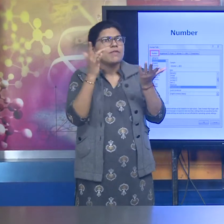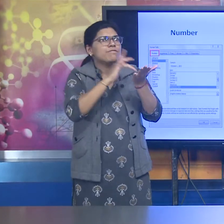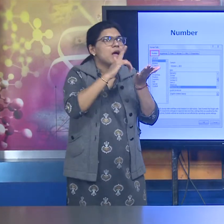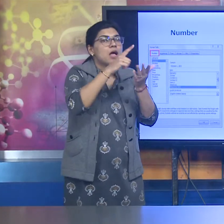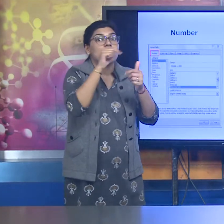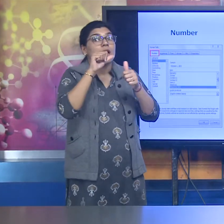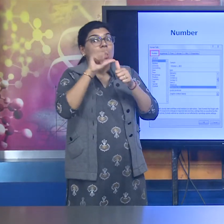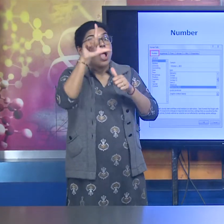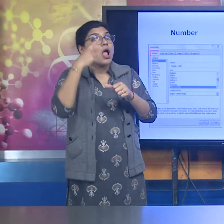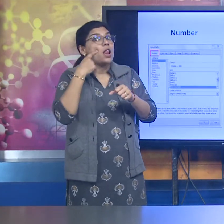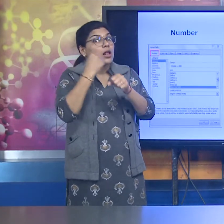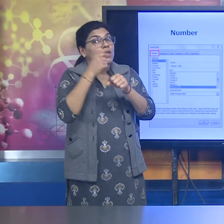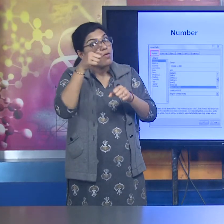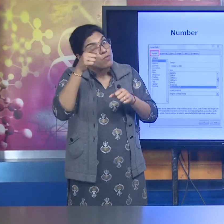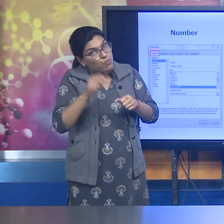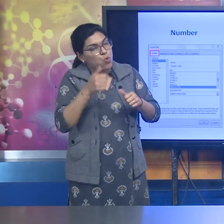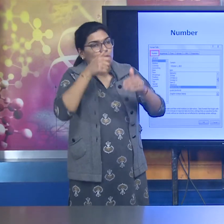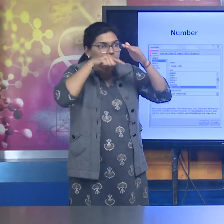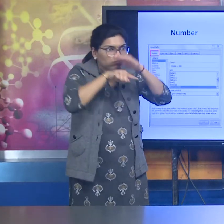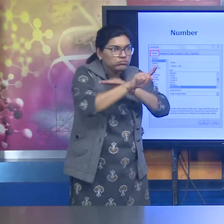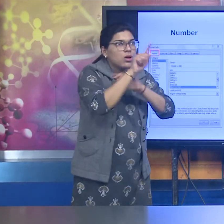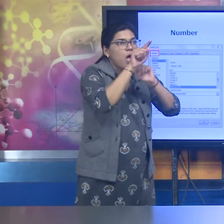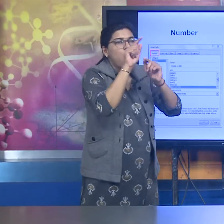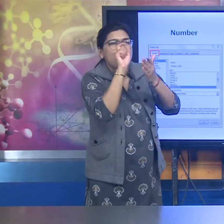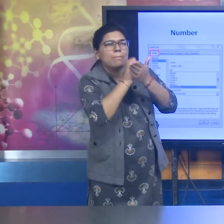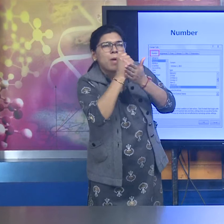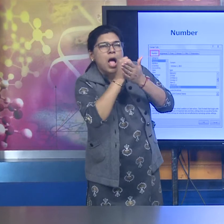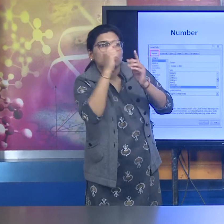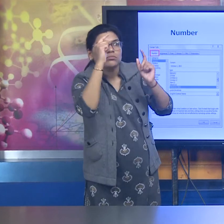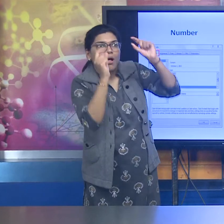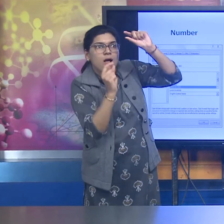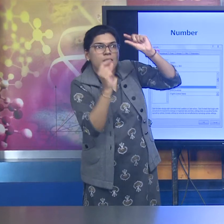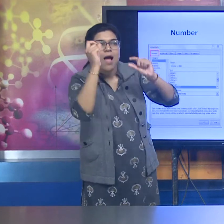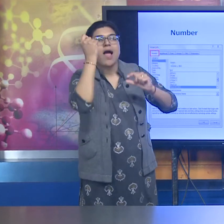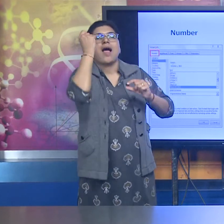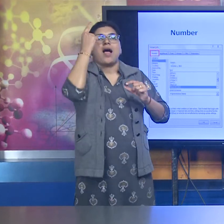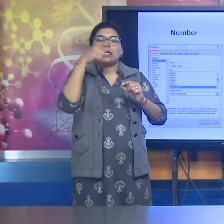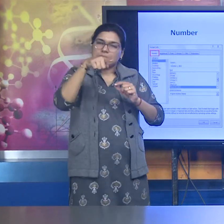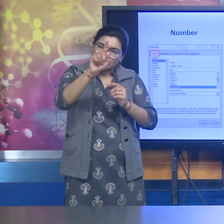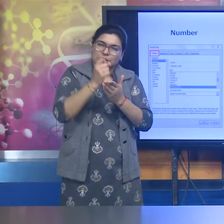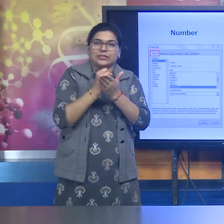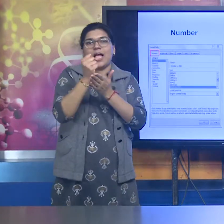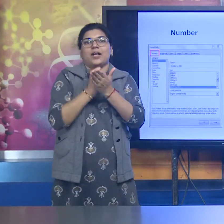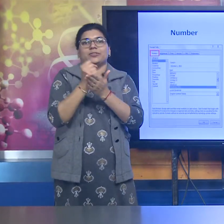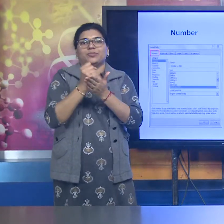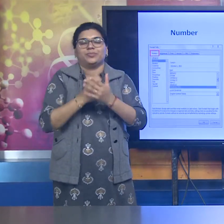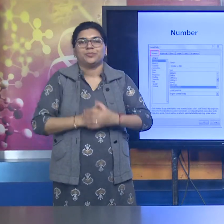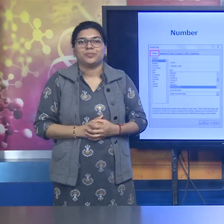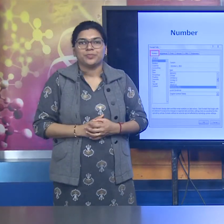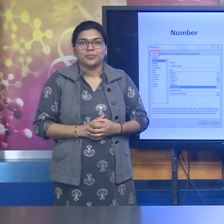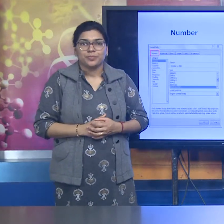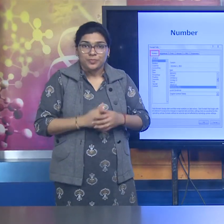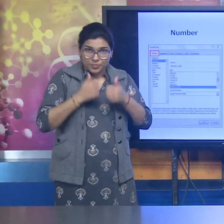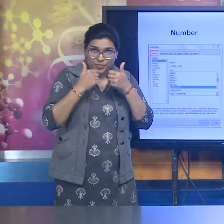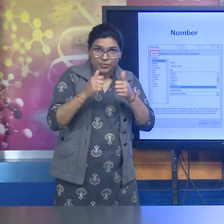Alignment is related to that. First, you have to check by yourself in computer and practice